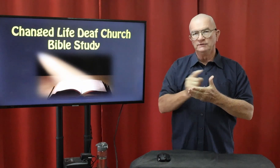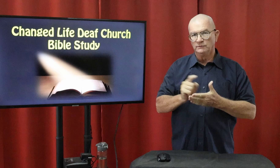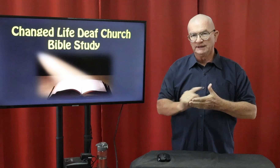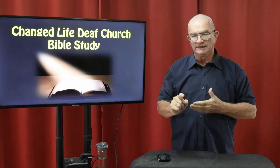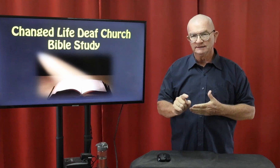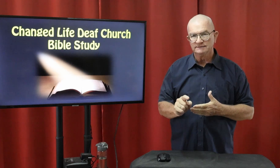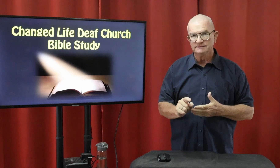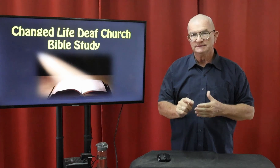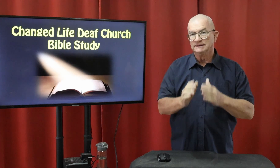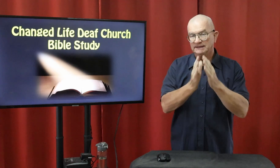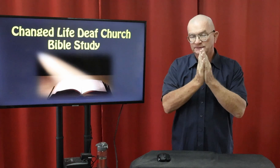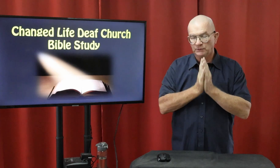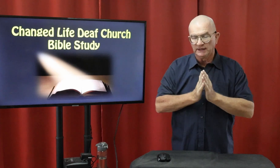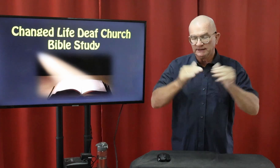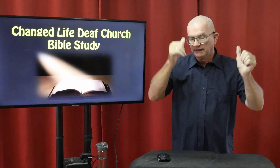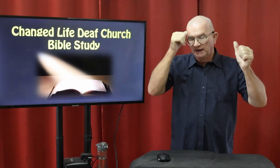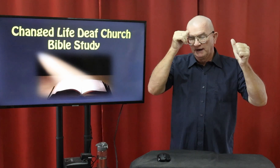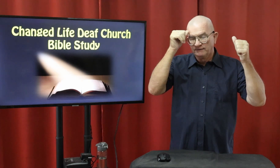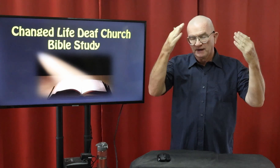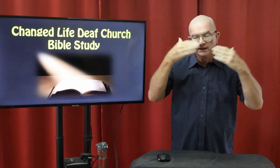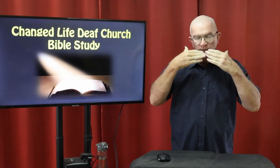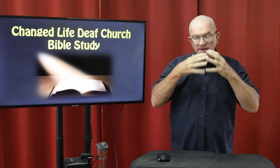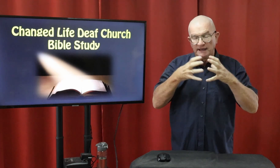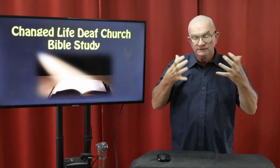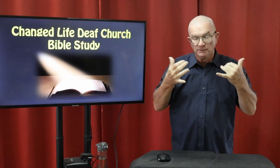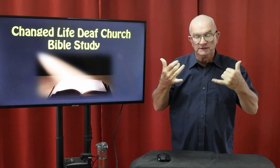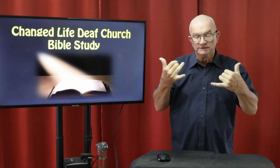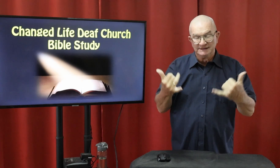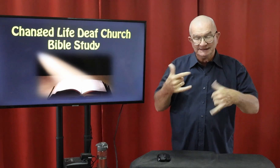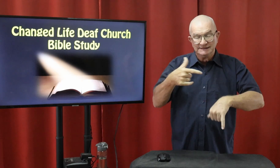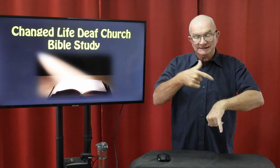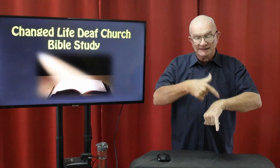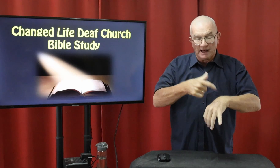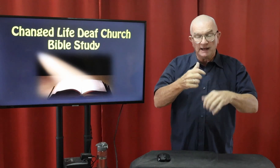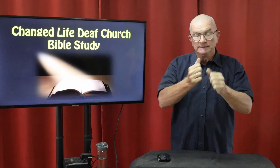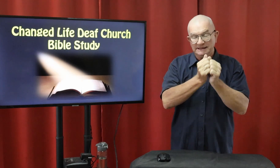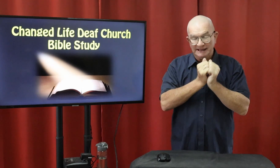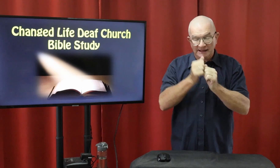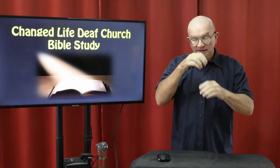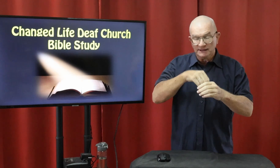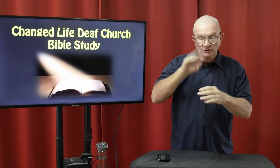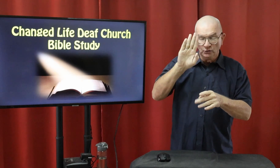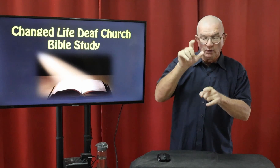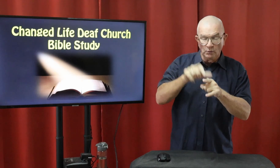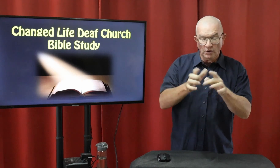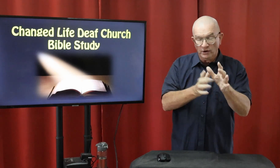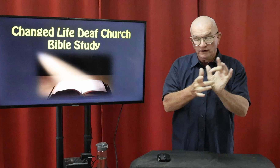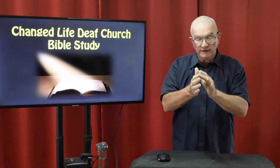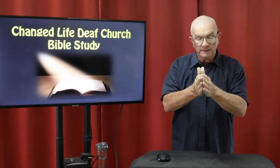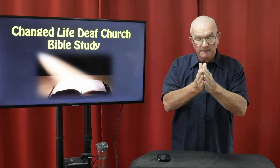week. Let's pray. Our Father, we thank you so much for this time together in your Word, the